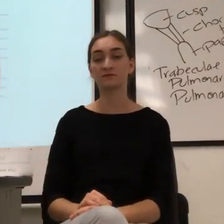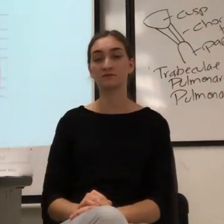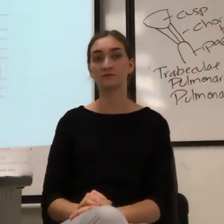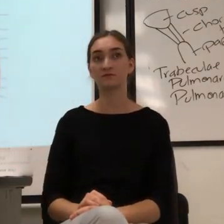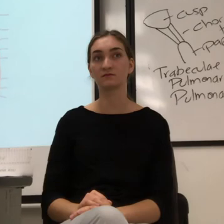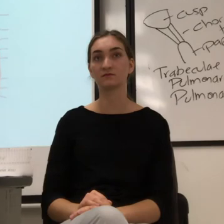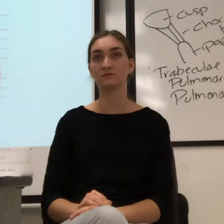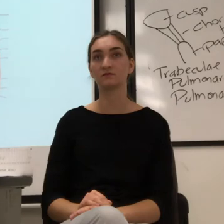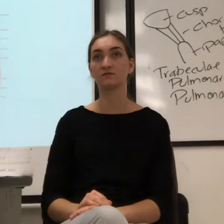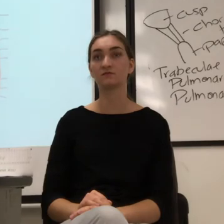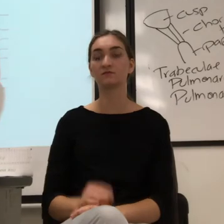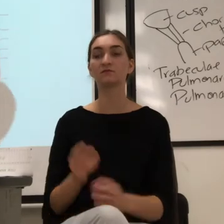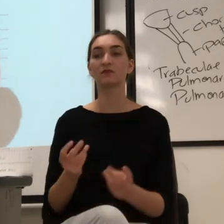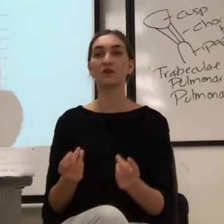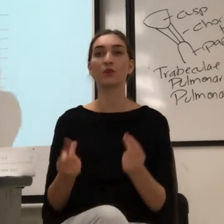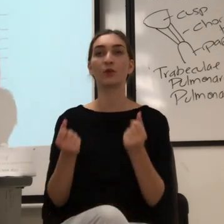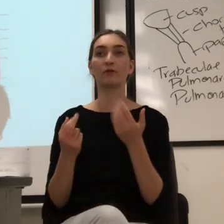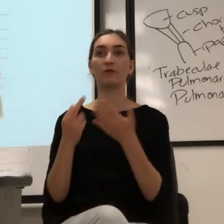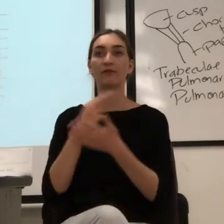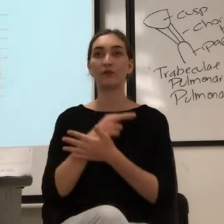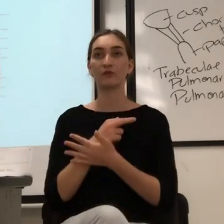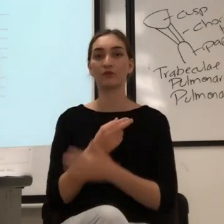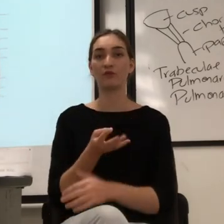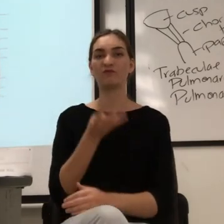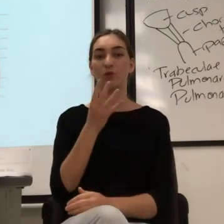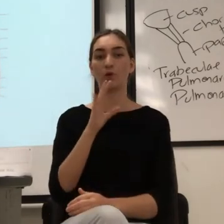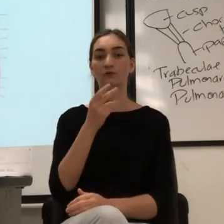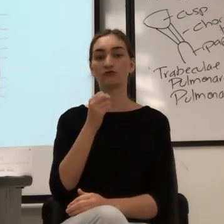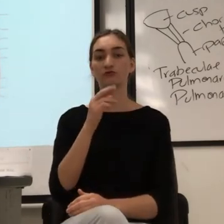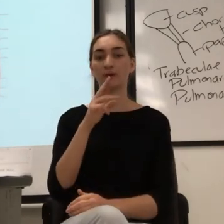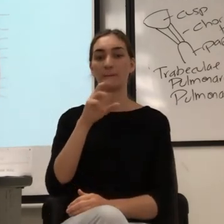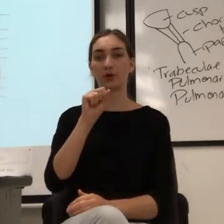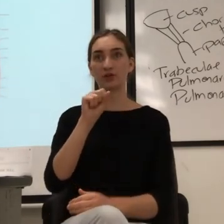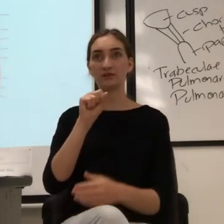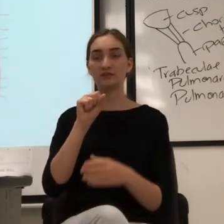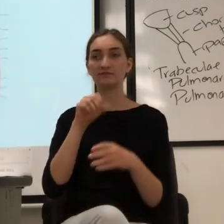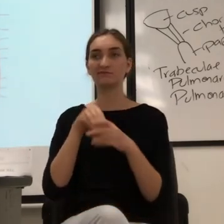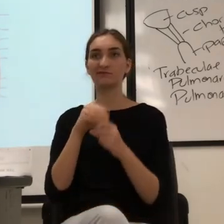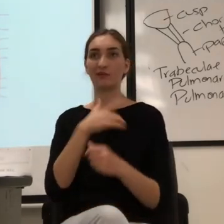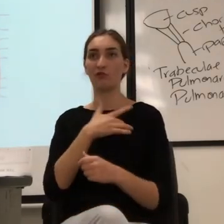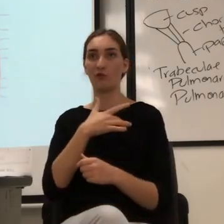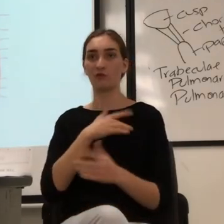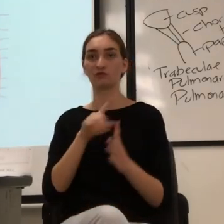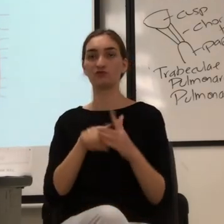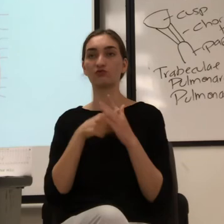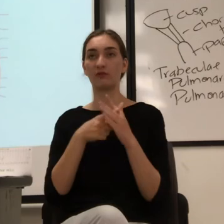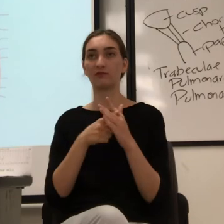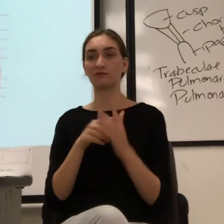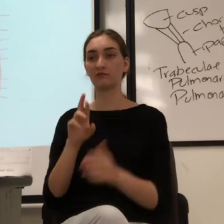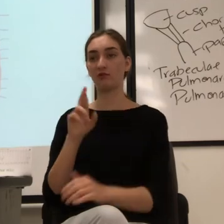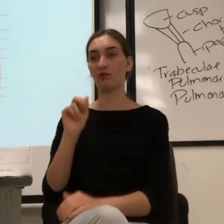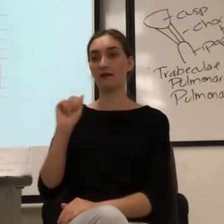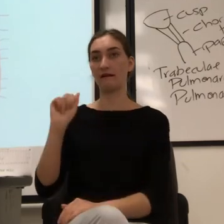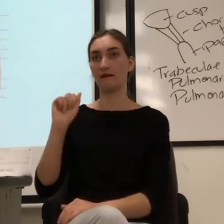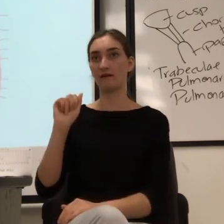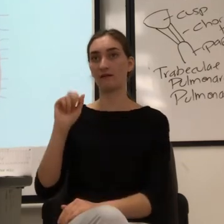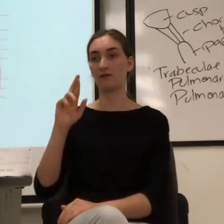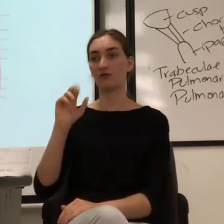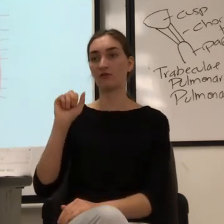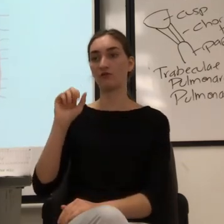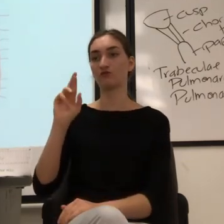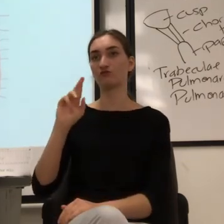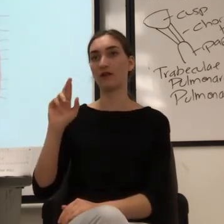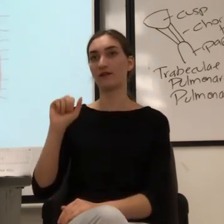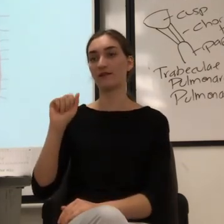Quick review. Four chambers of the heart. Let's start with this one. RA, right